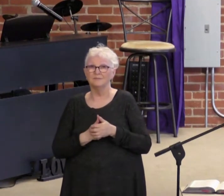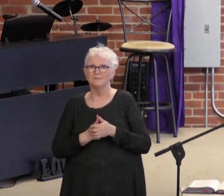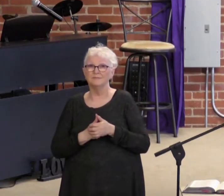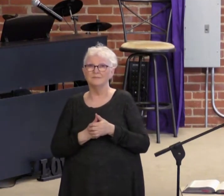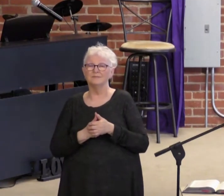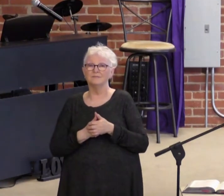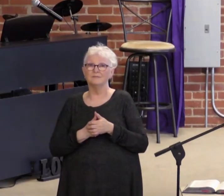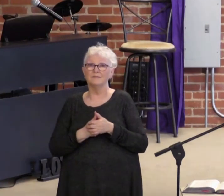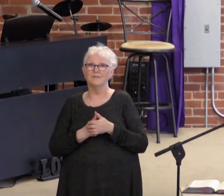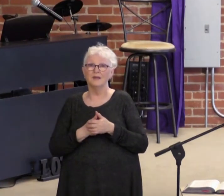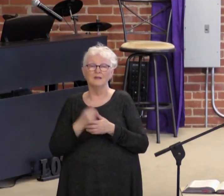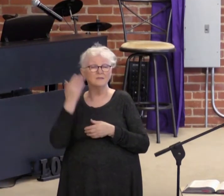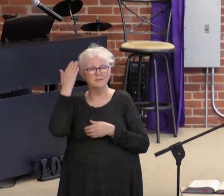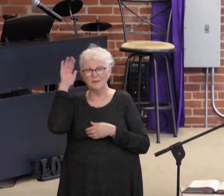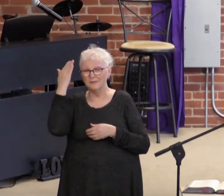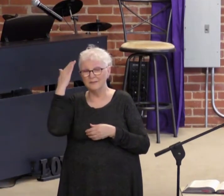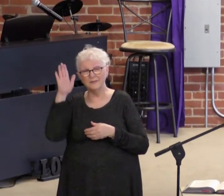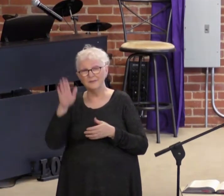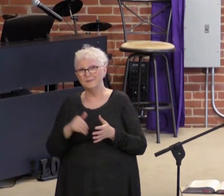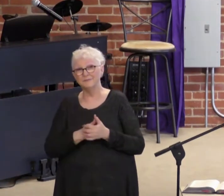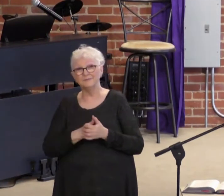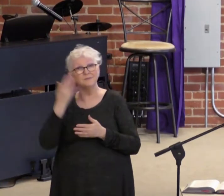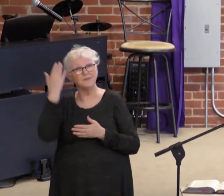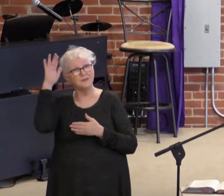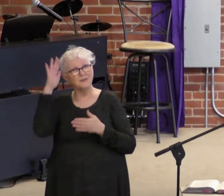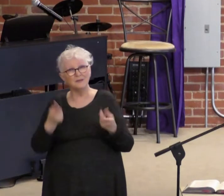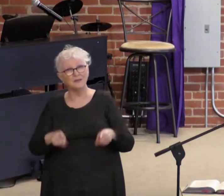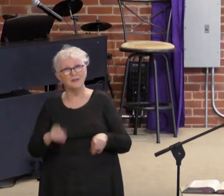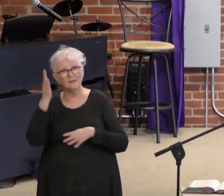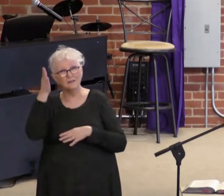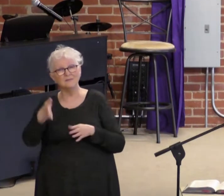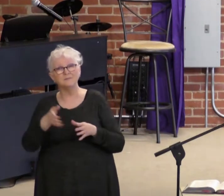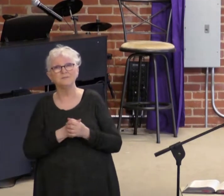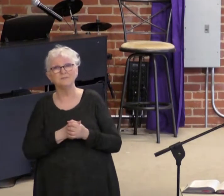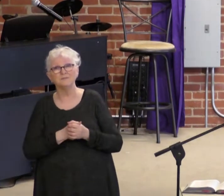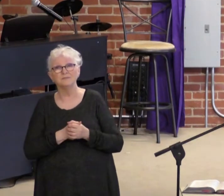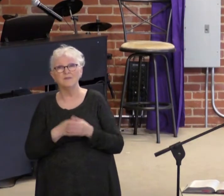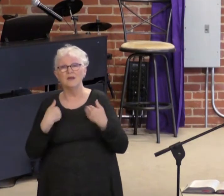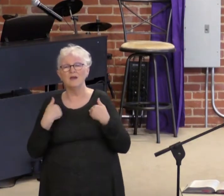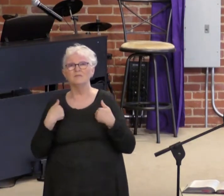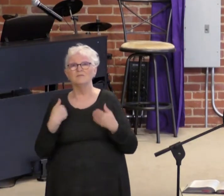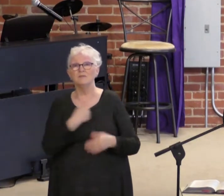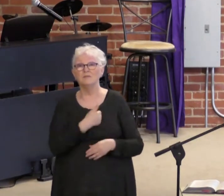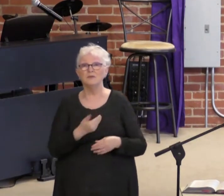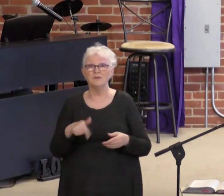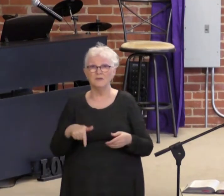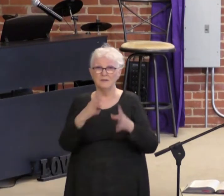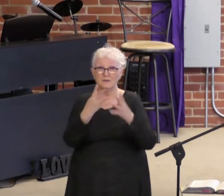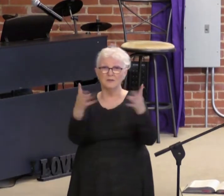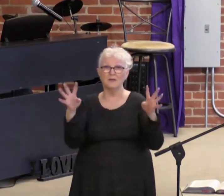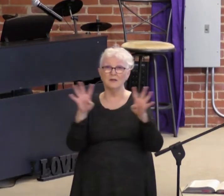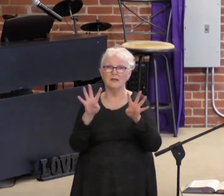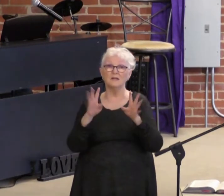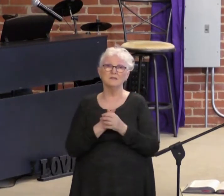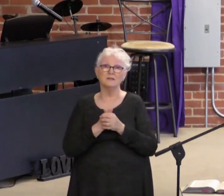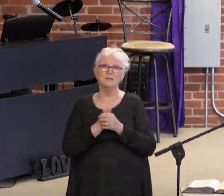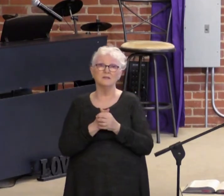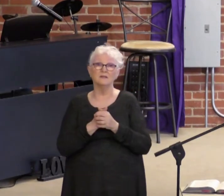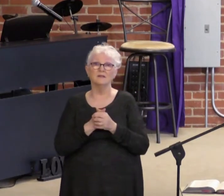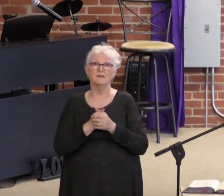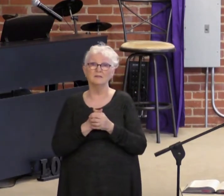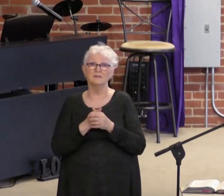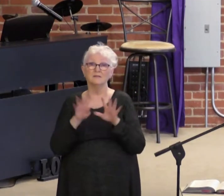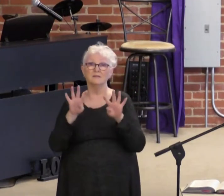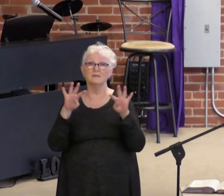we just don't know. And we have a member of our congregation, by the way, that I need to mention. You would know her,